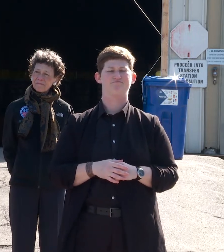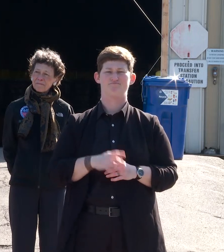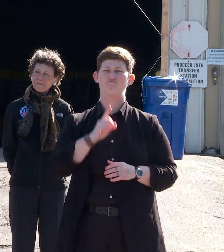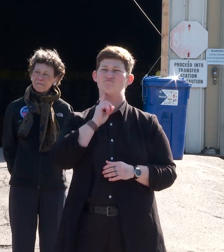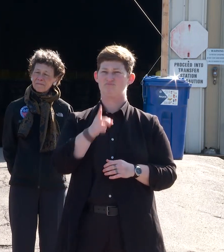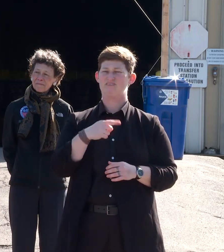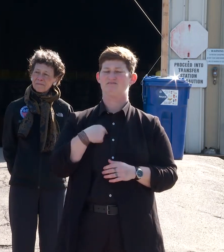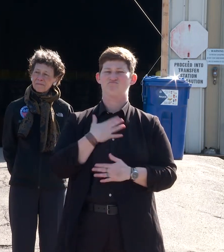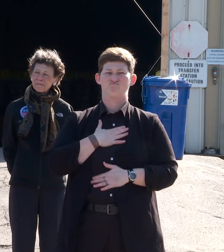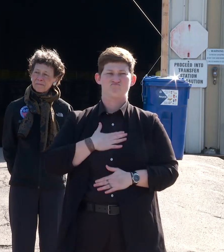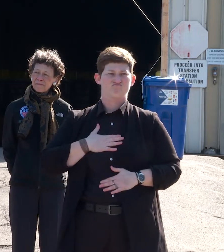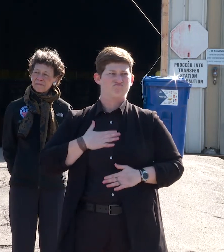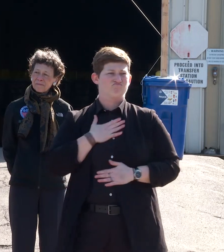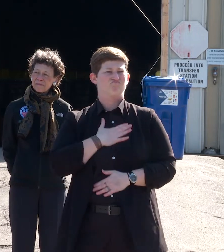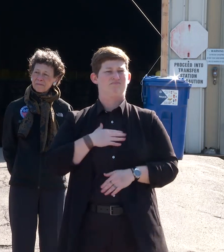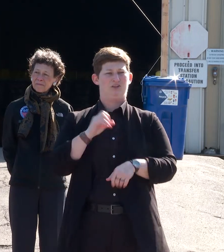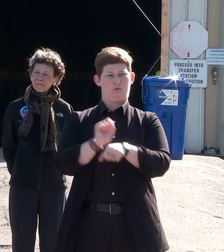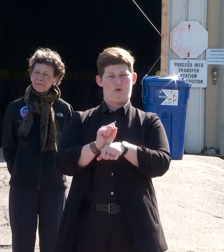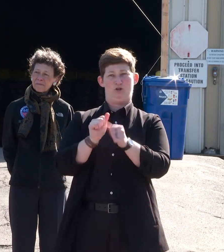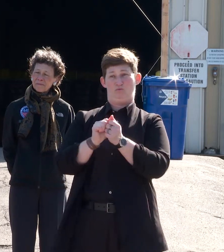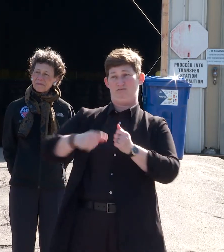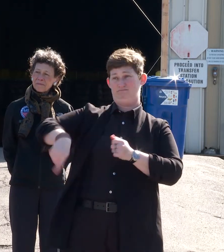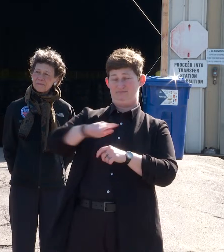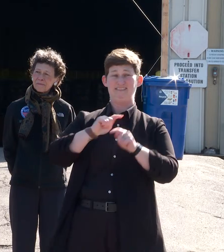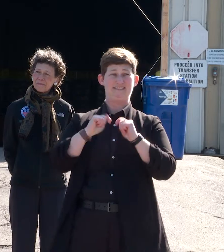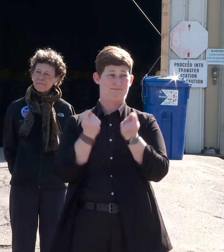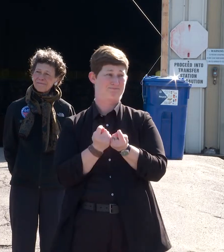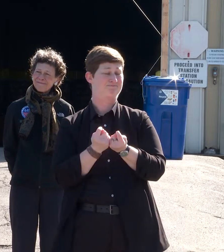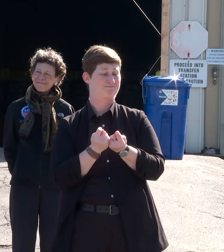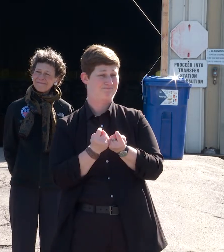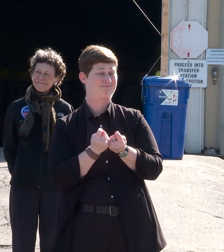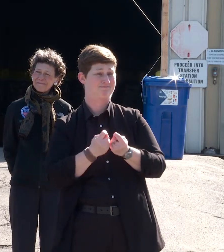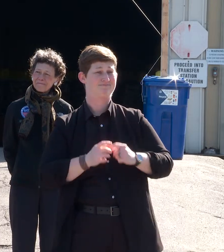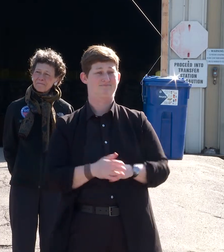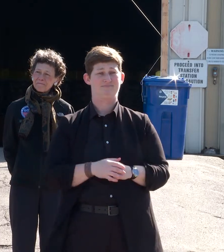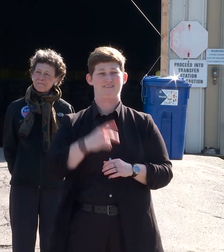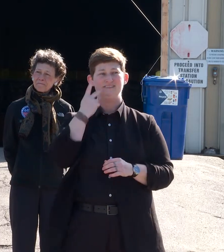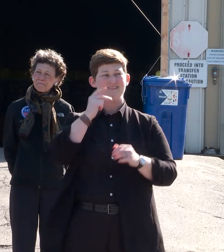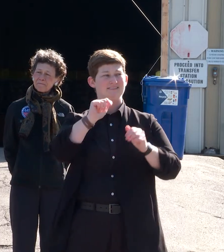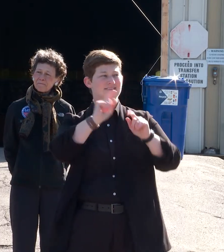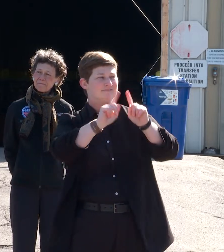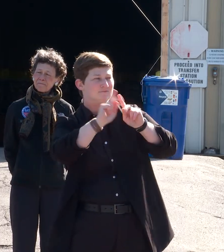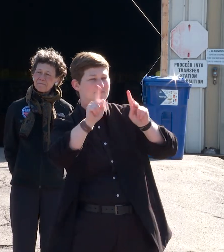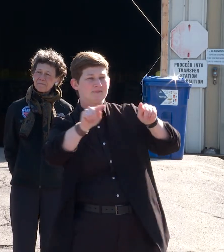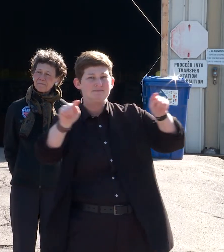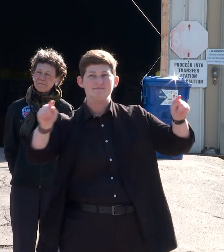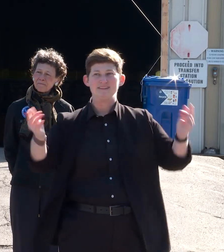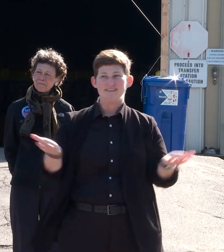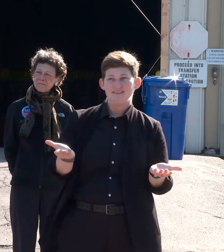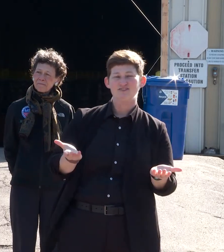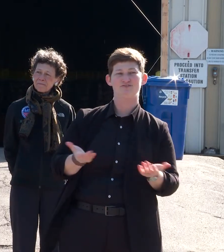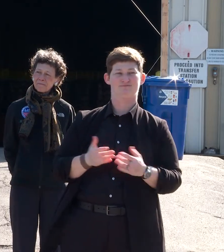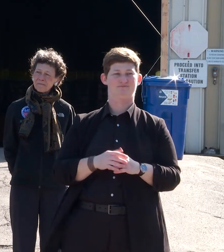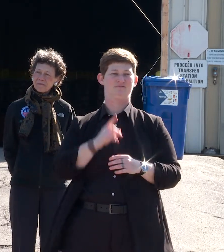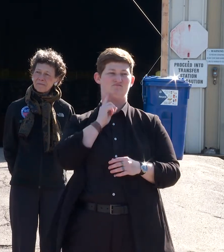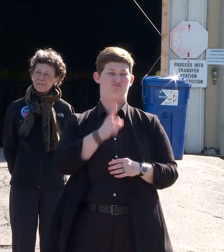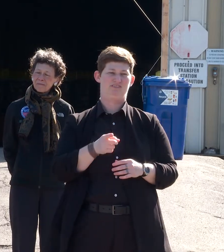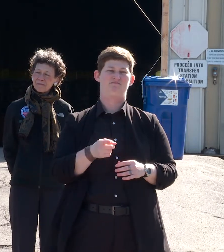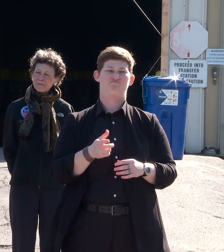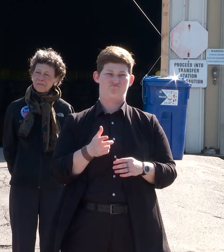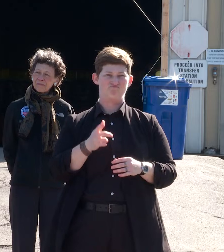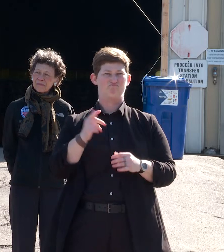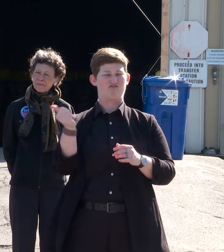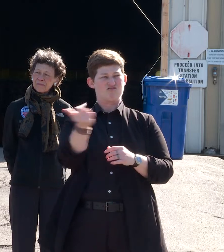with the solid waste and recycling team. I see others here. You won't find a group that's more dedicated to